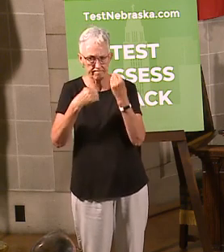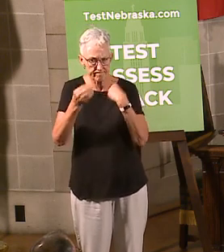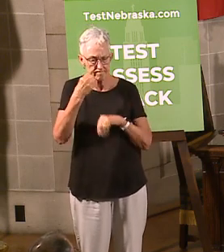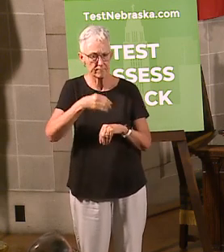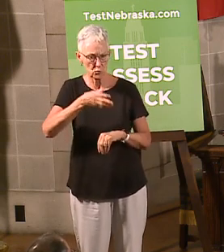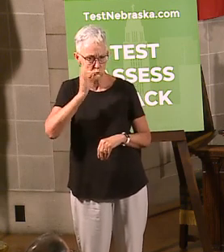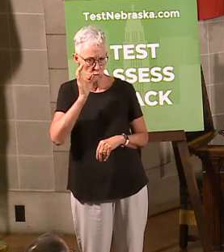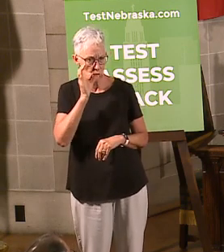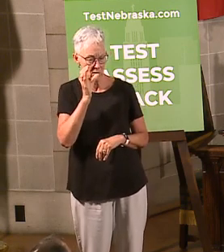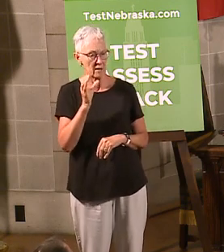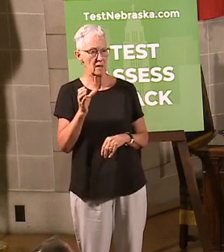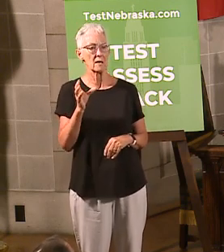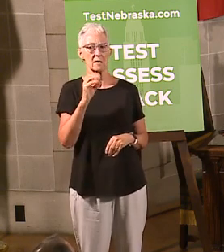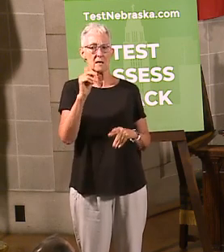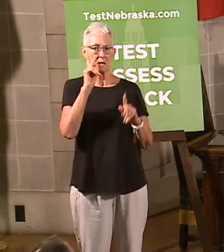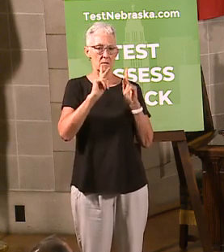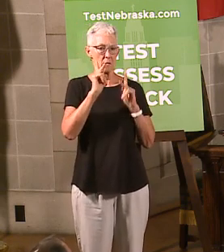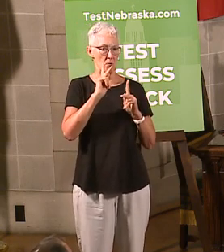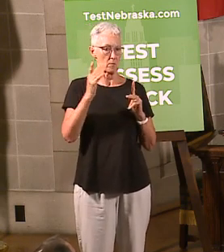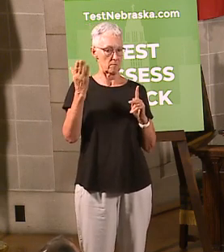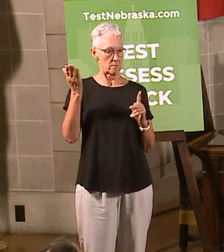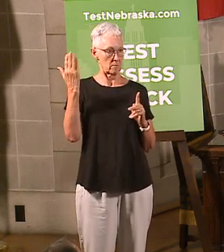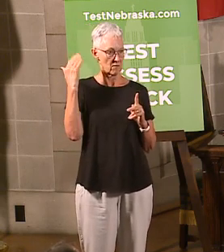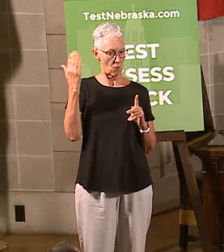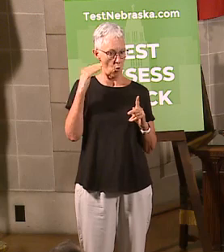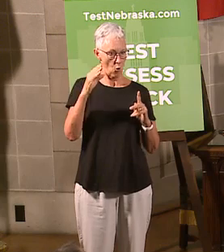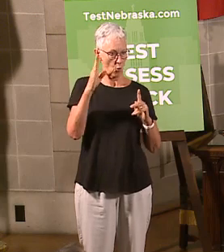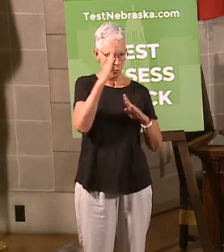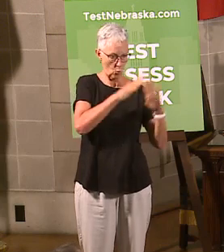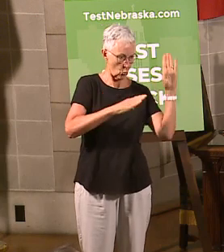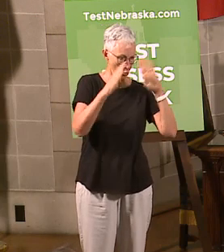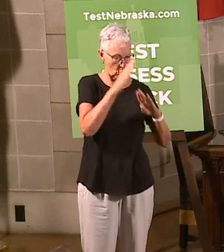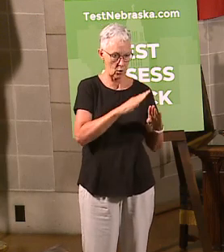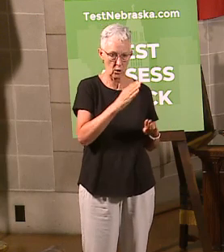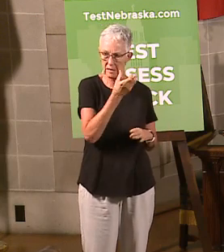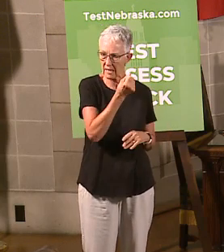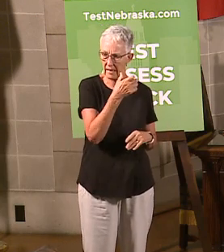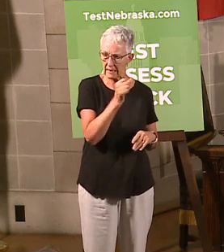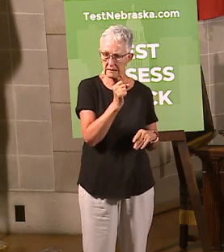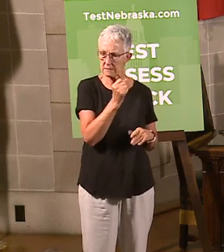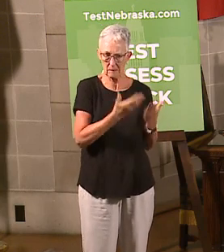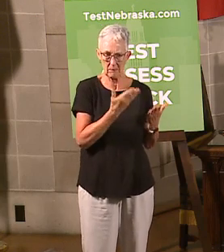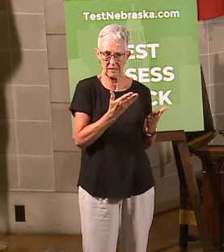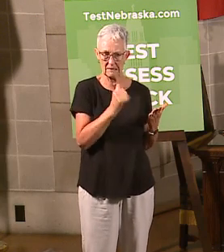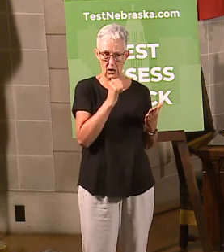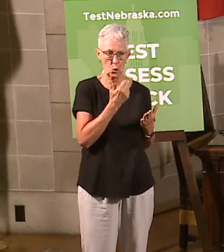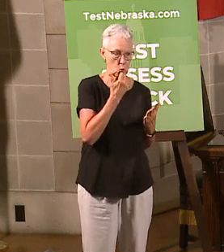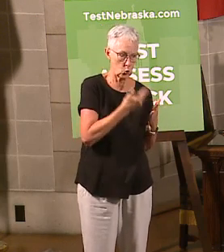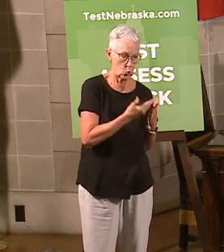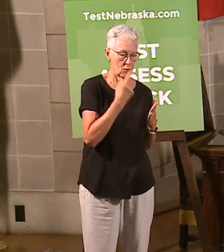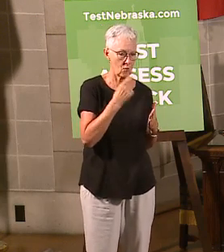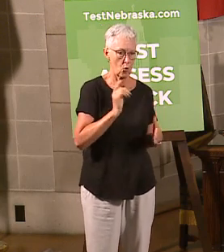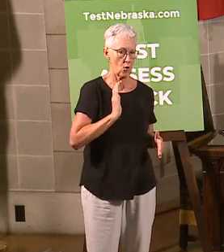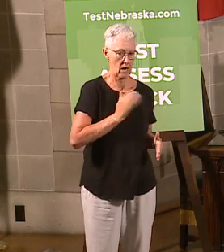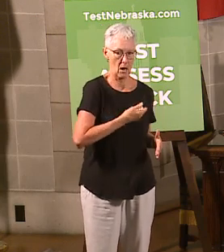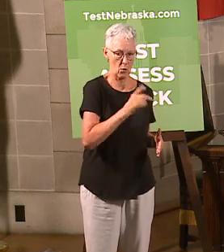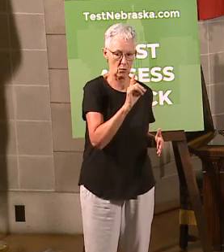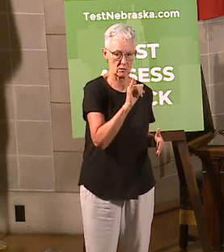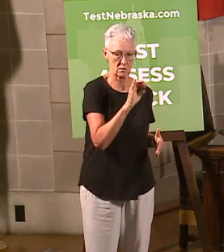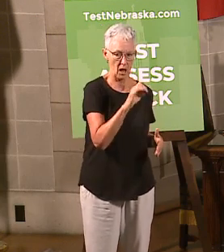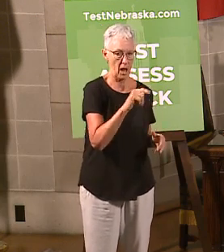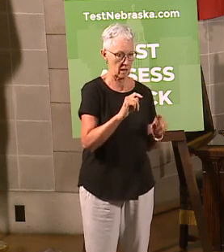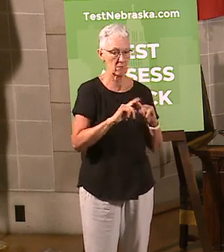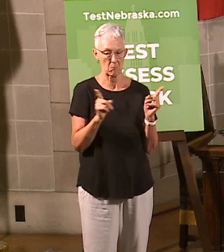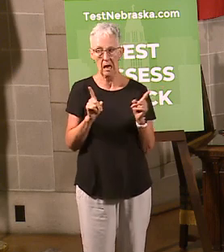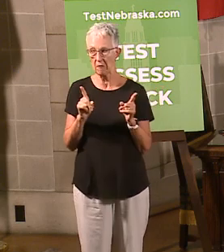even some people might have worried about the fat in the past, and we continue to learn that's actually a pretty healthy component to milk and milk products. And